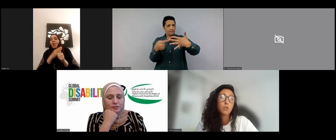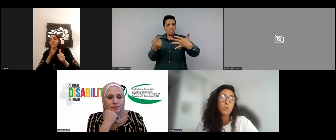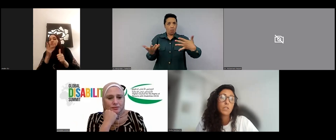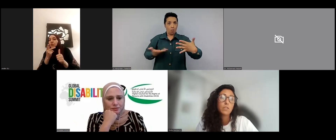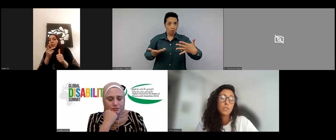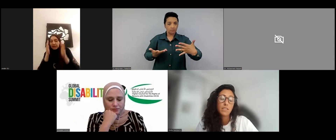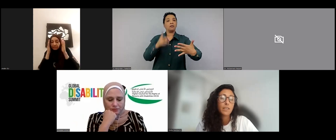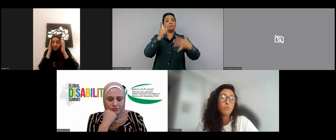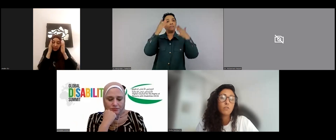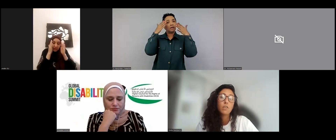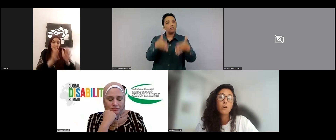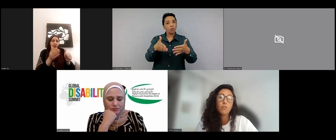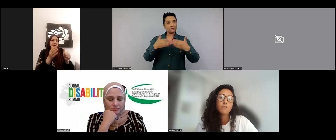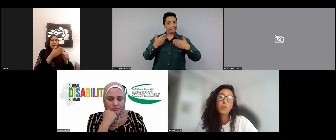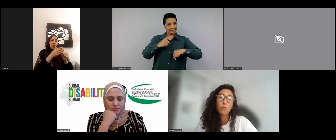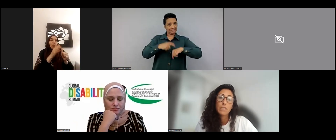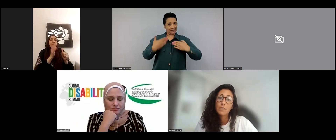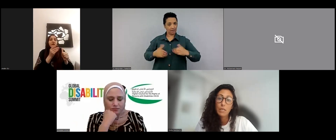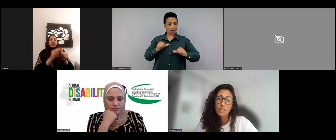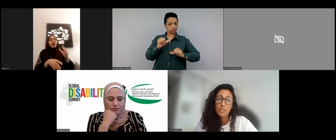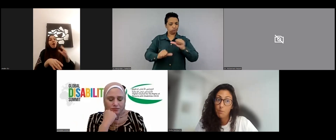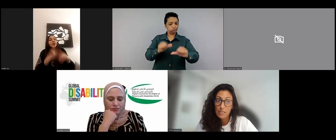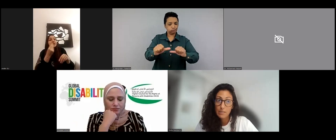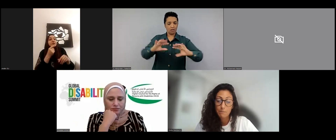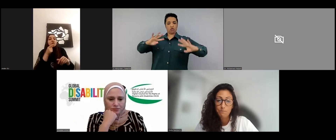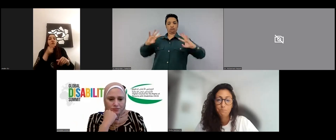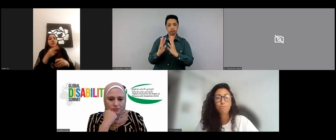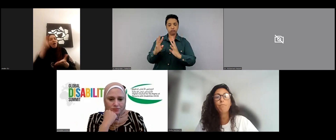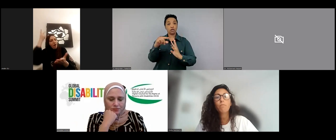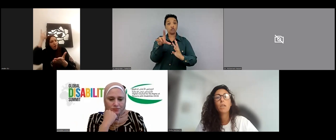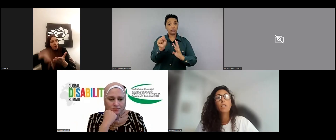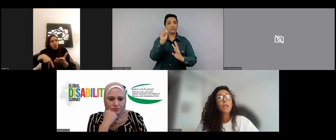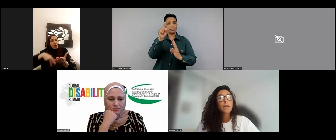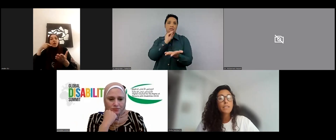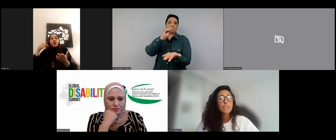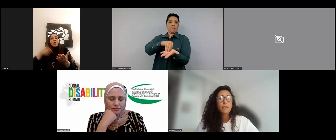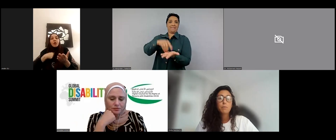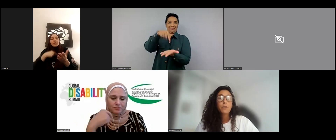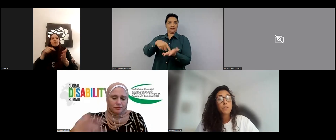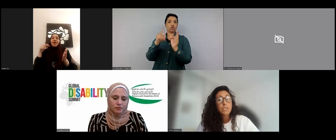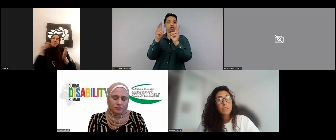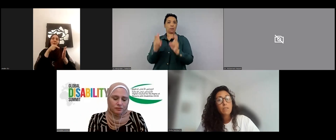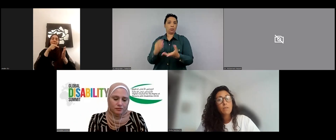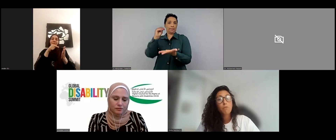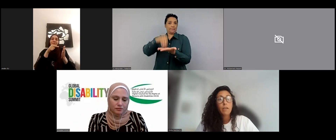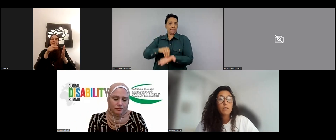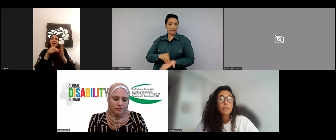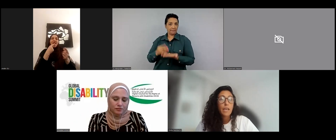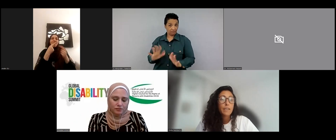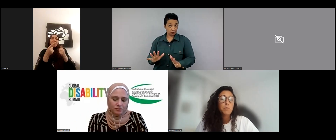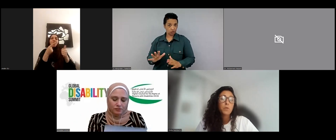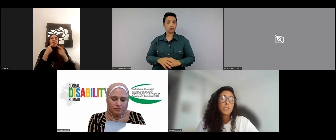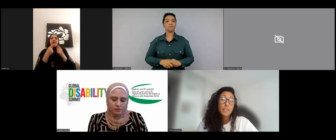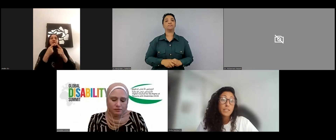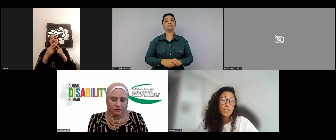the current cycle of the Global Disability Summits. These priorities were